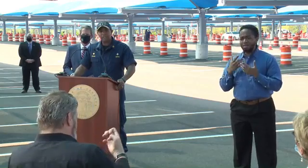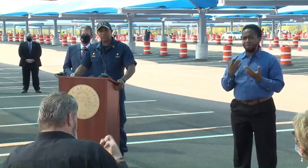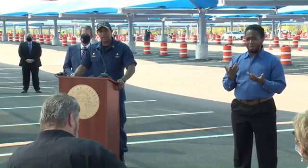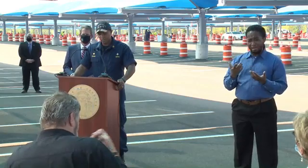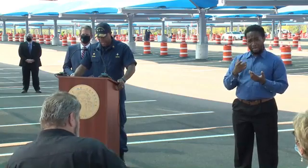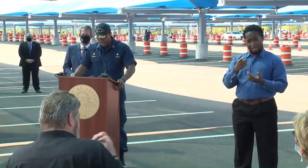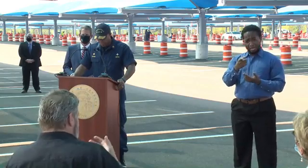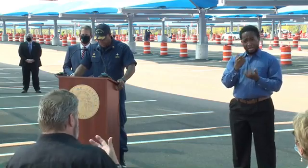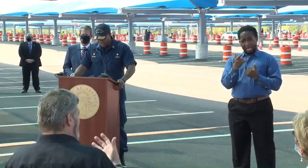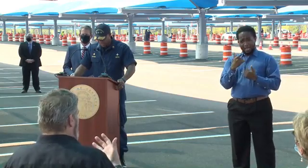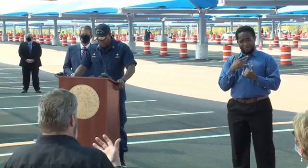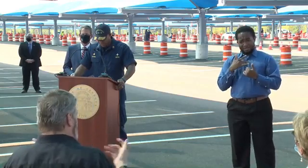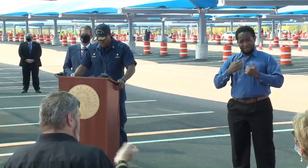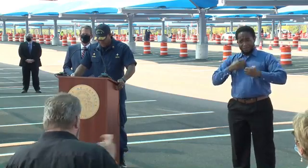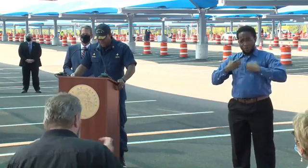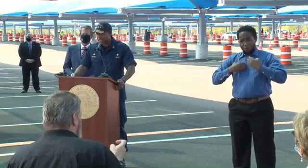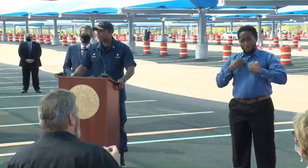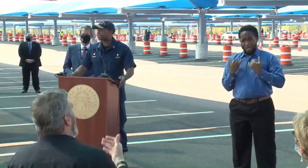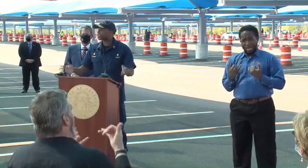call the national helpline at